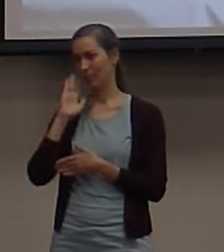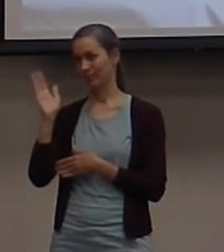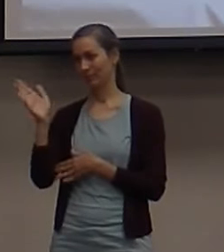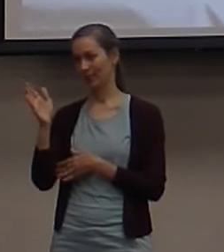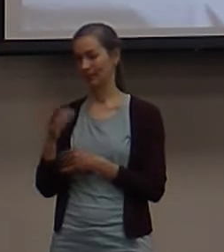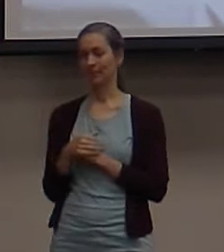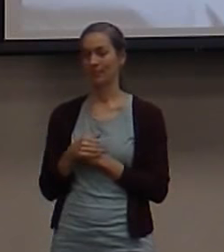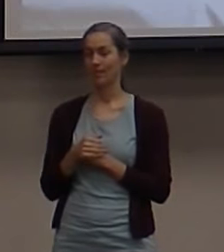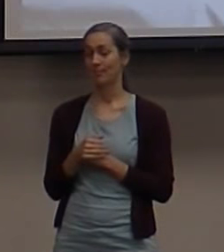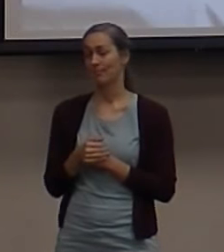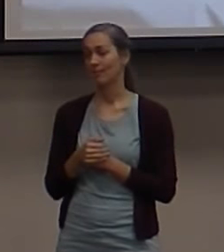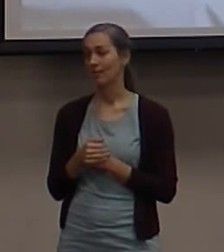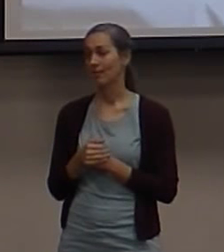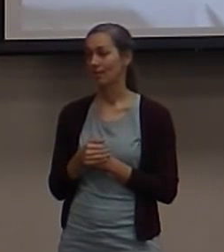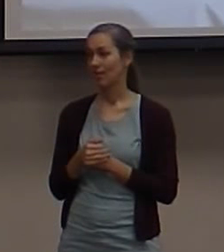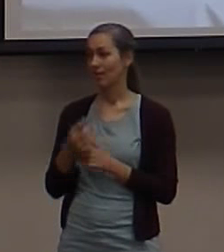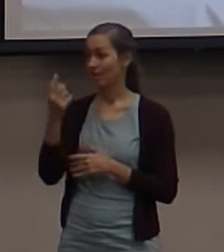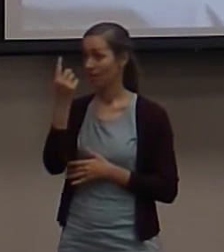this.